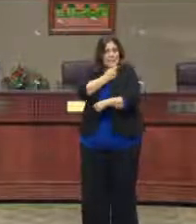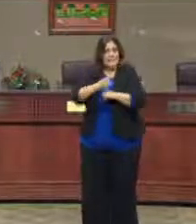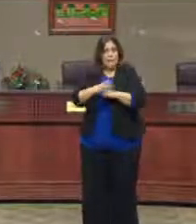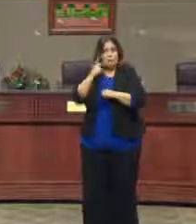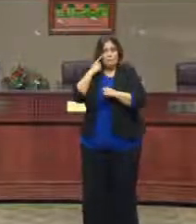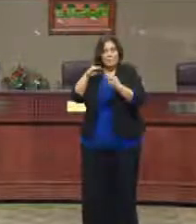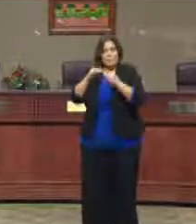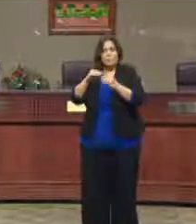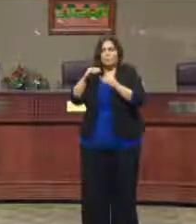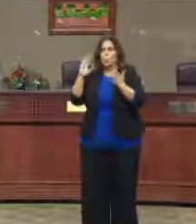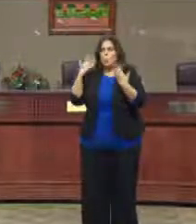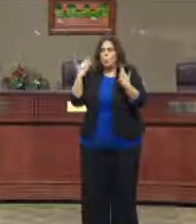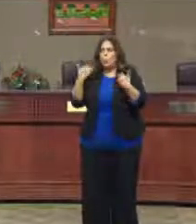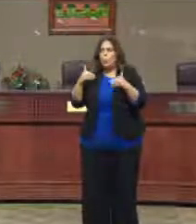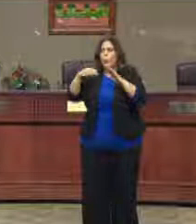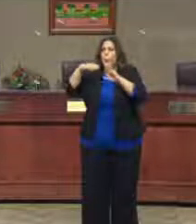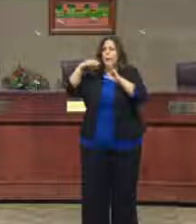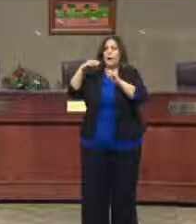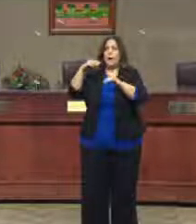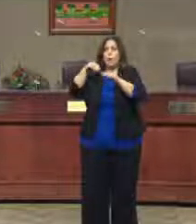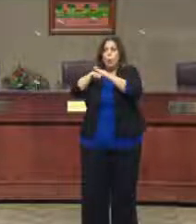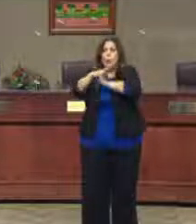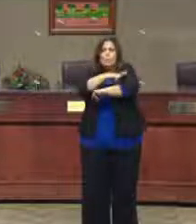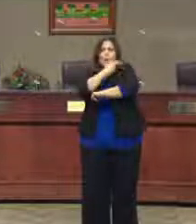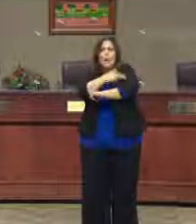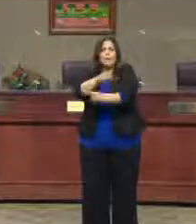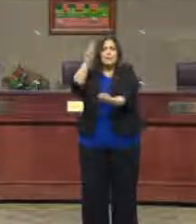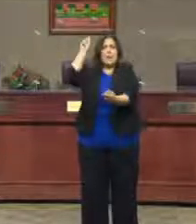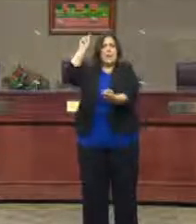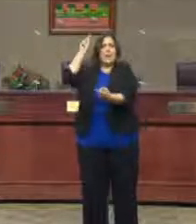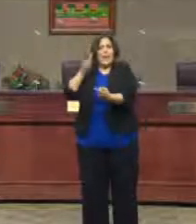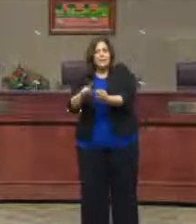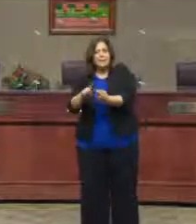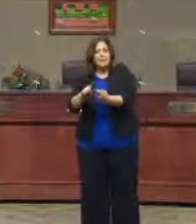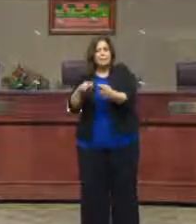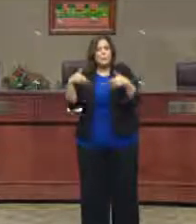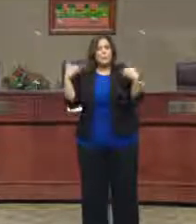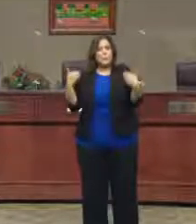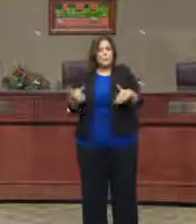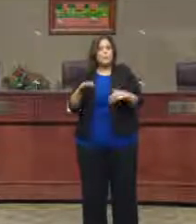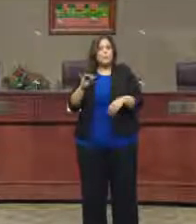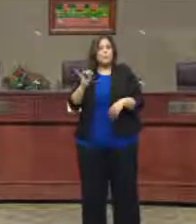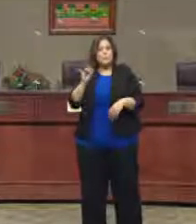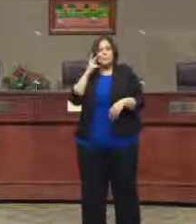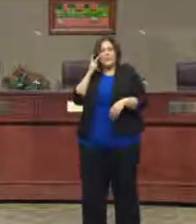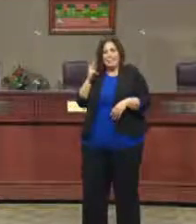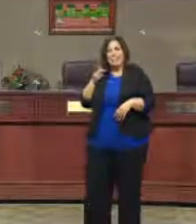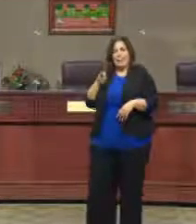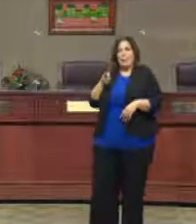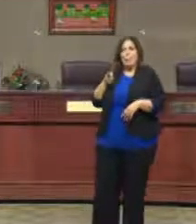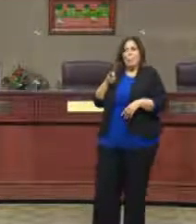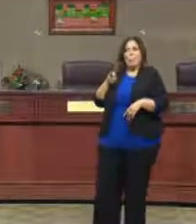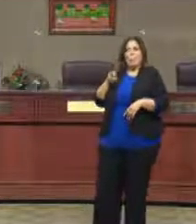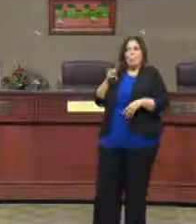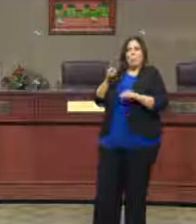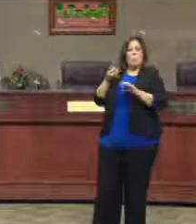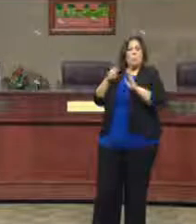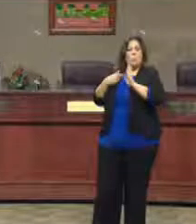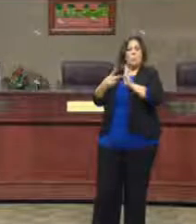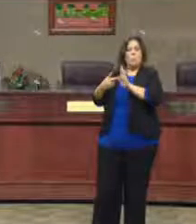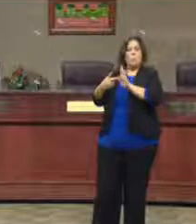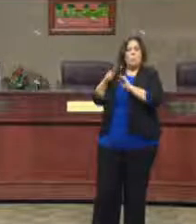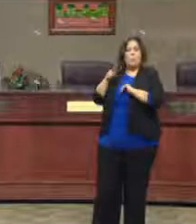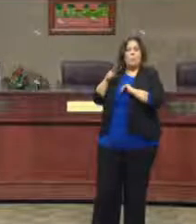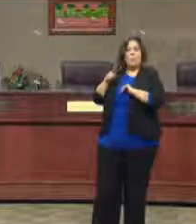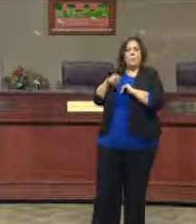of what percentage of the hospitalized population for COVID-19 those are representing. And